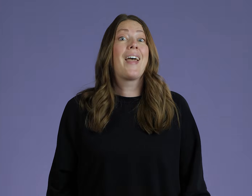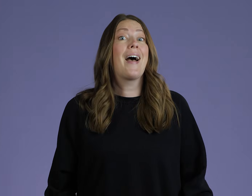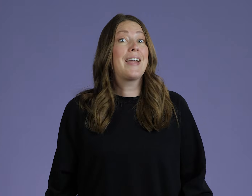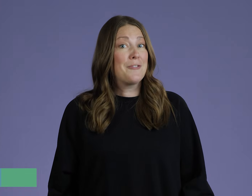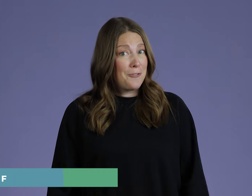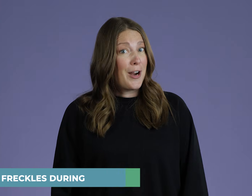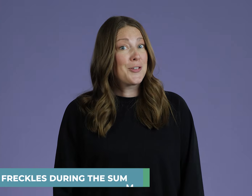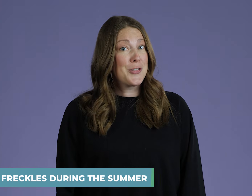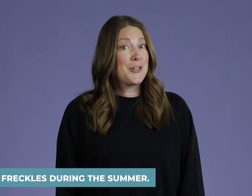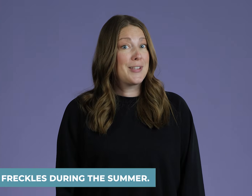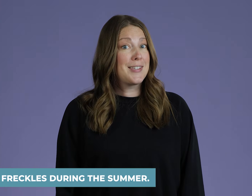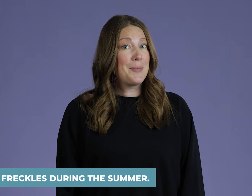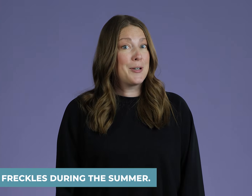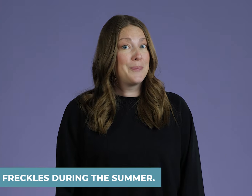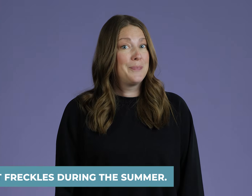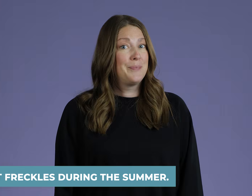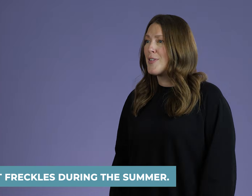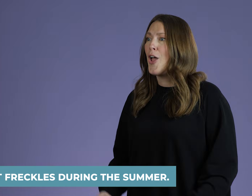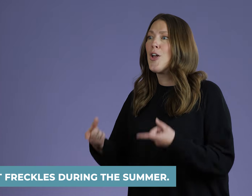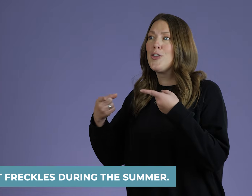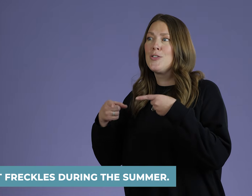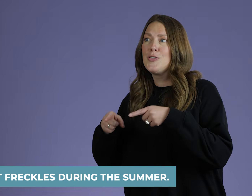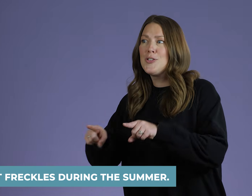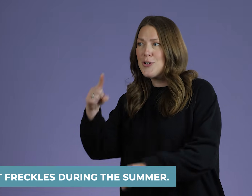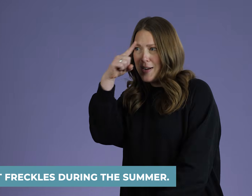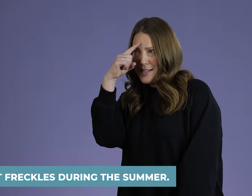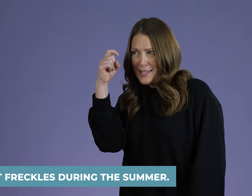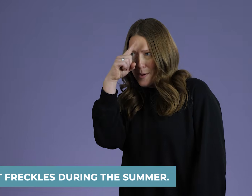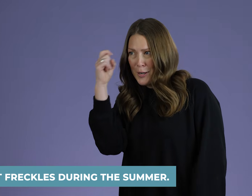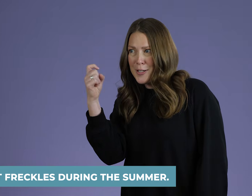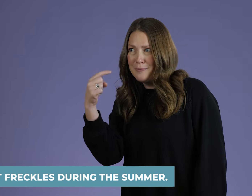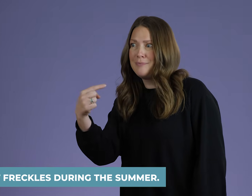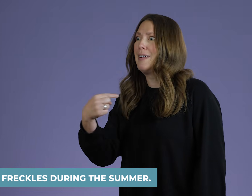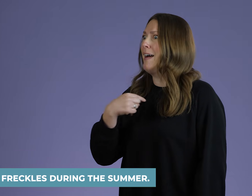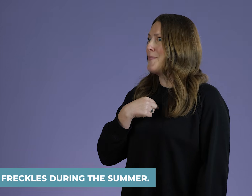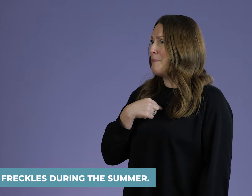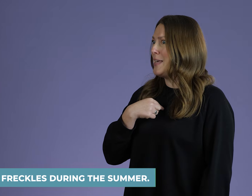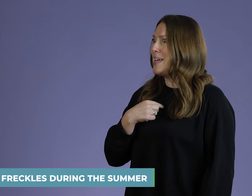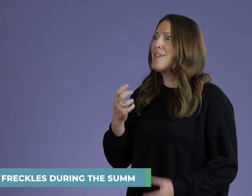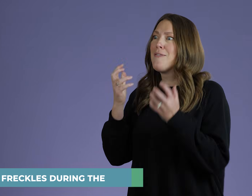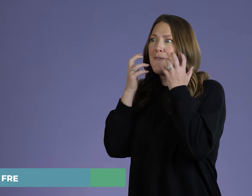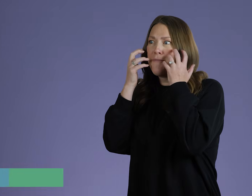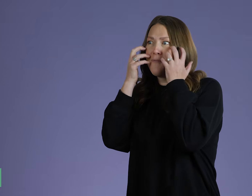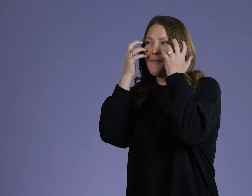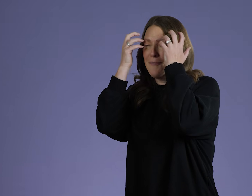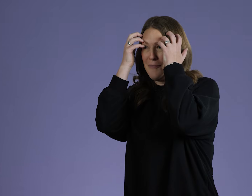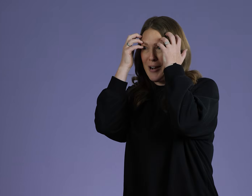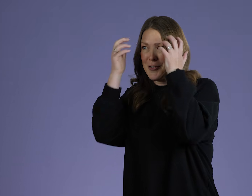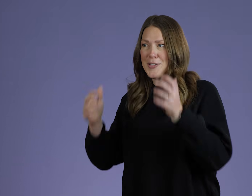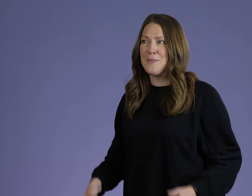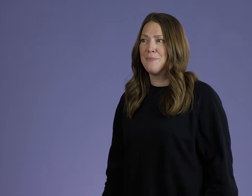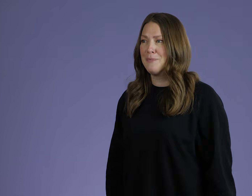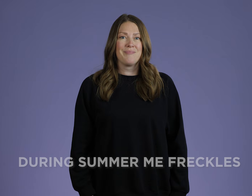I get freckles during the summer. During summer, me, freckles.